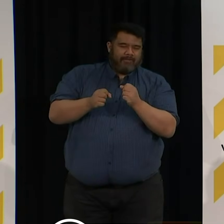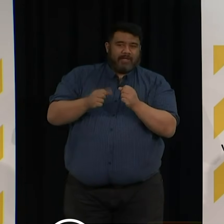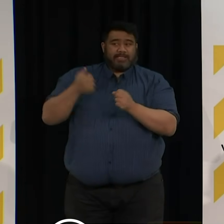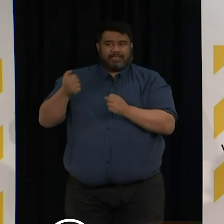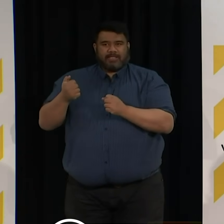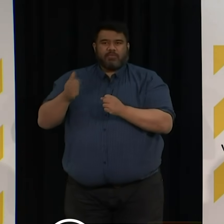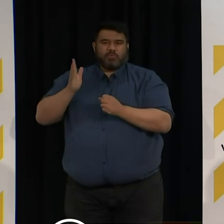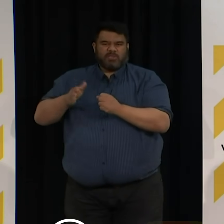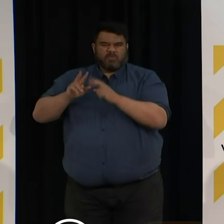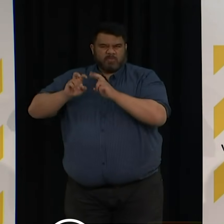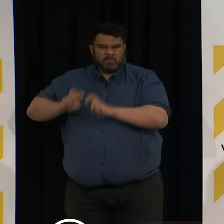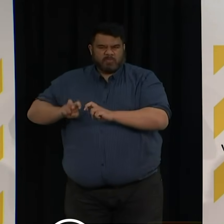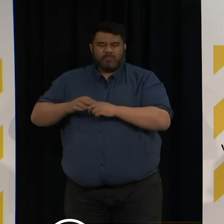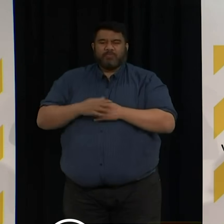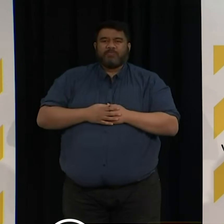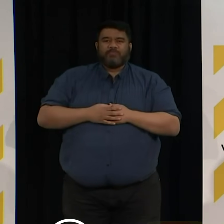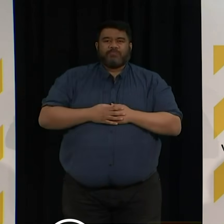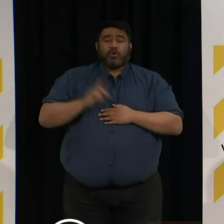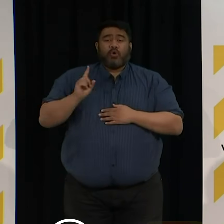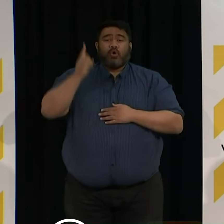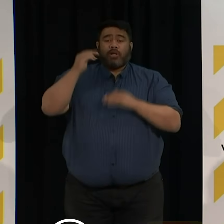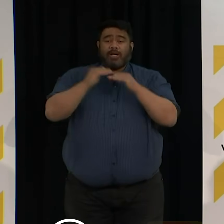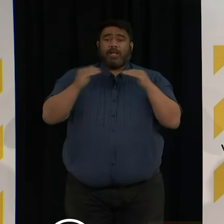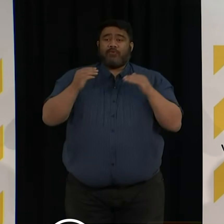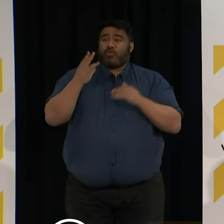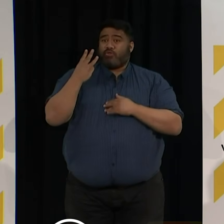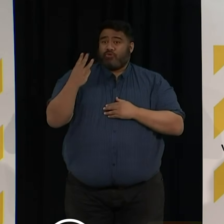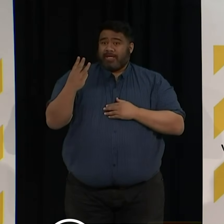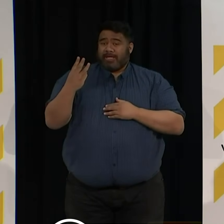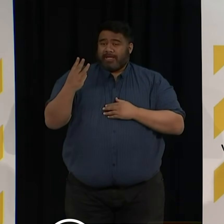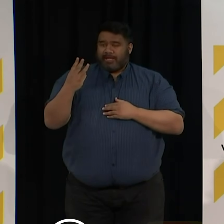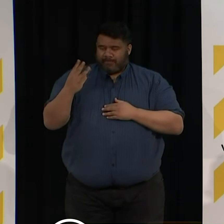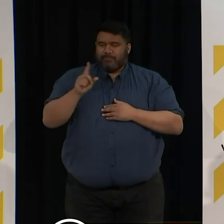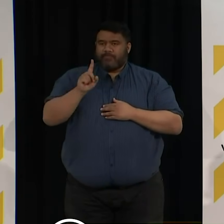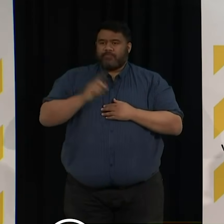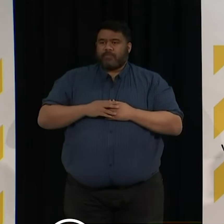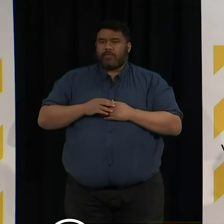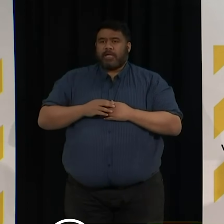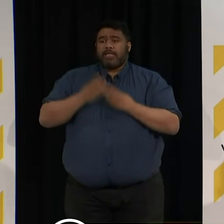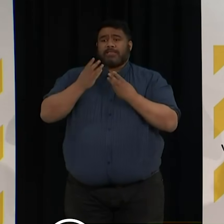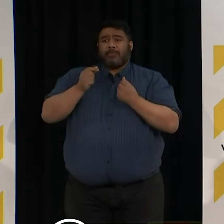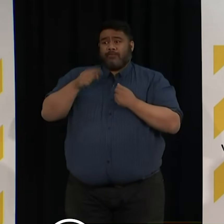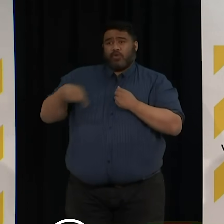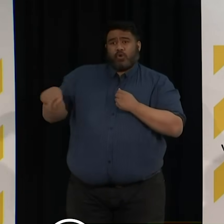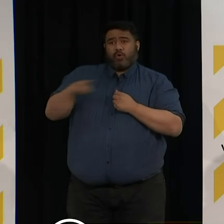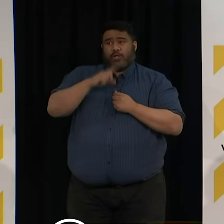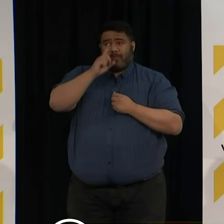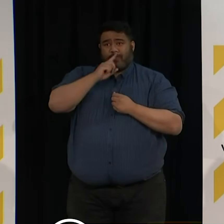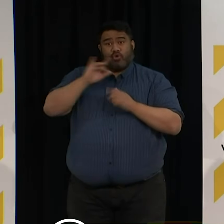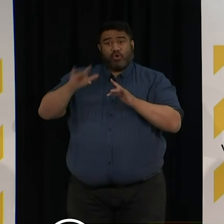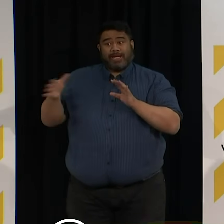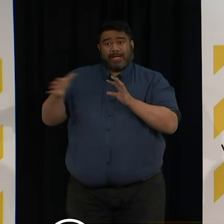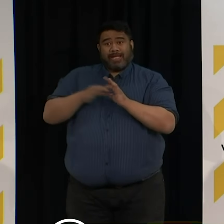Now that Auckland is at alert level 3, some of our cases today may have been working in essential or permitted businesses. These are the ones we haven't